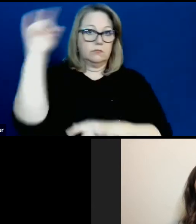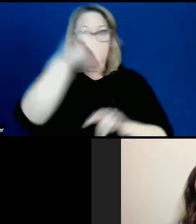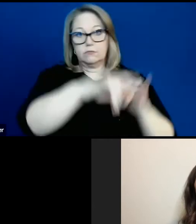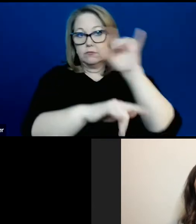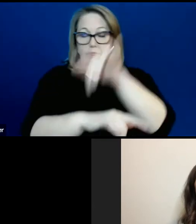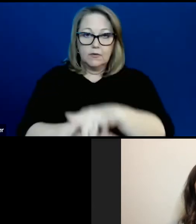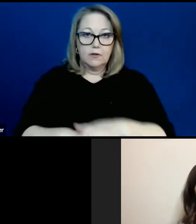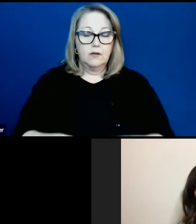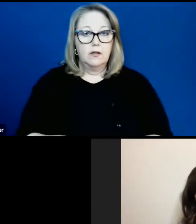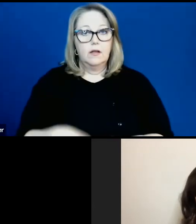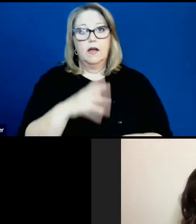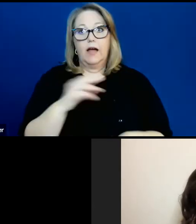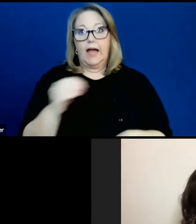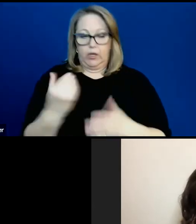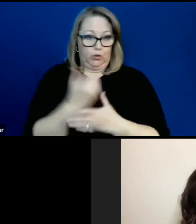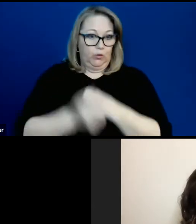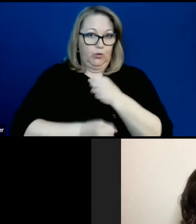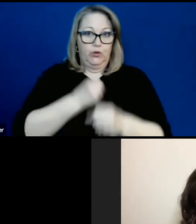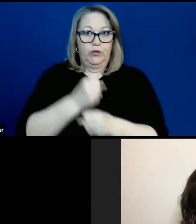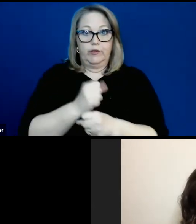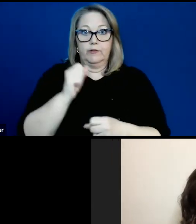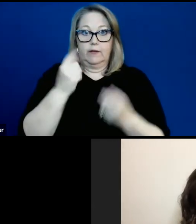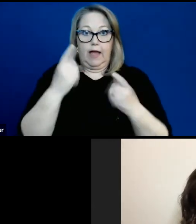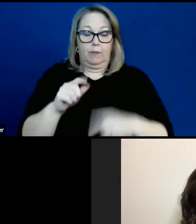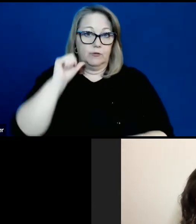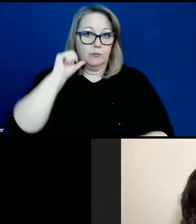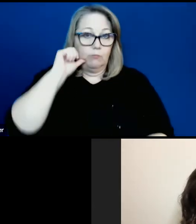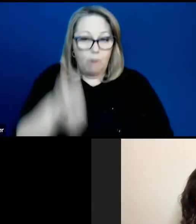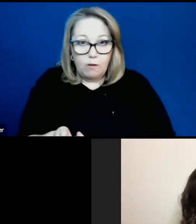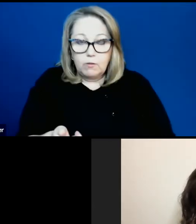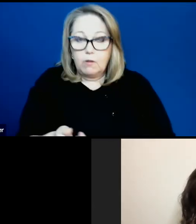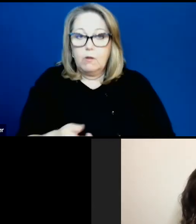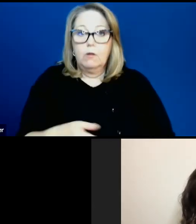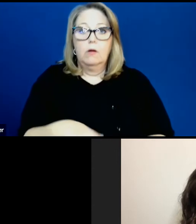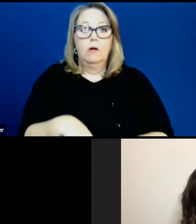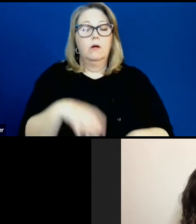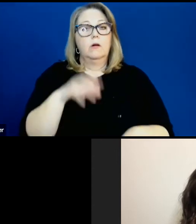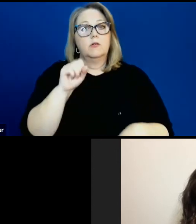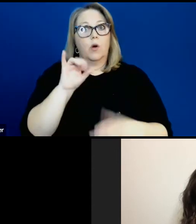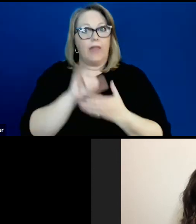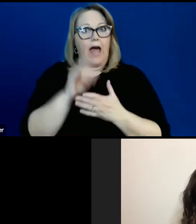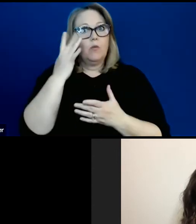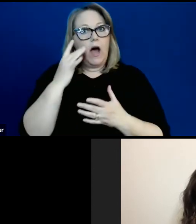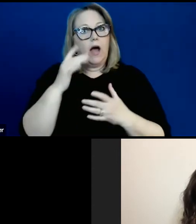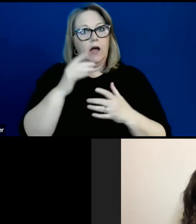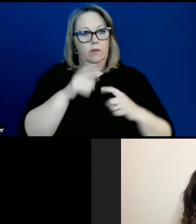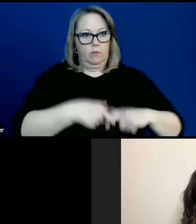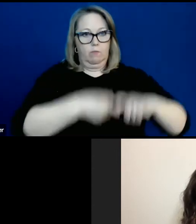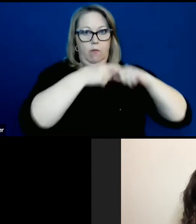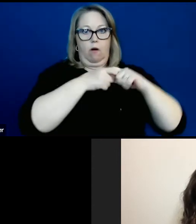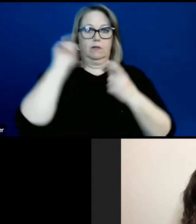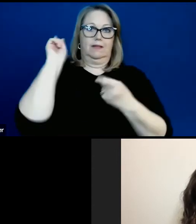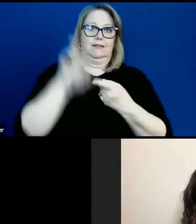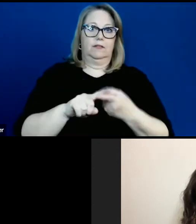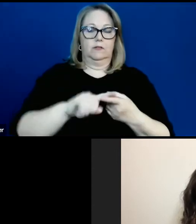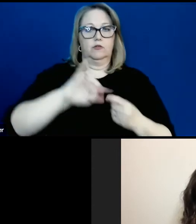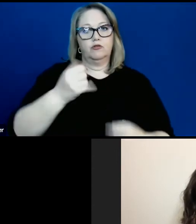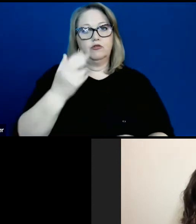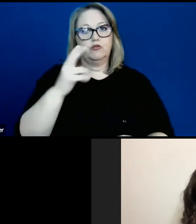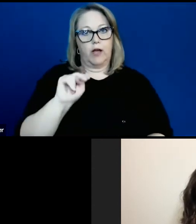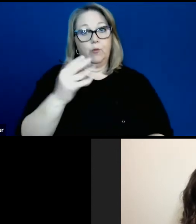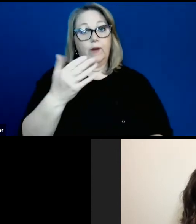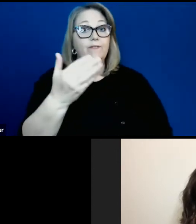tomorrow, and we're going to see how that plays out. That's why we went to January 15th to see what the impact of these couple holidays are